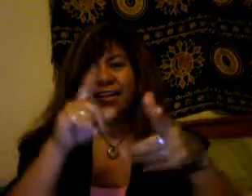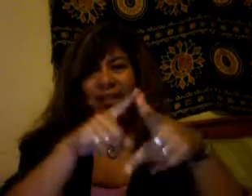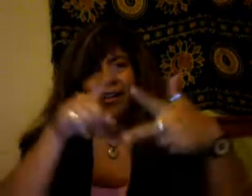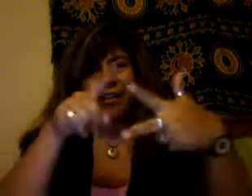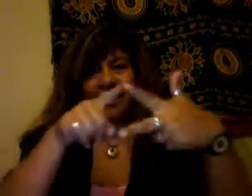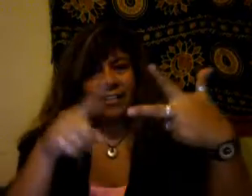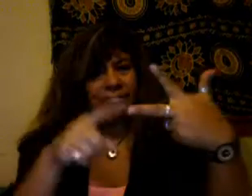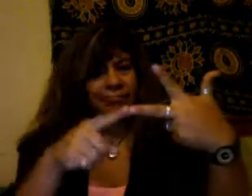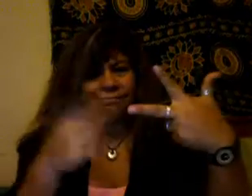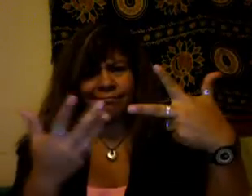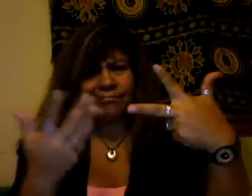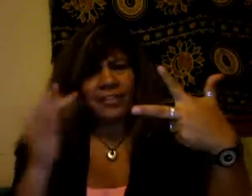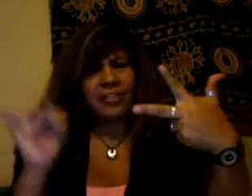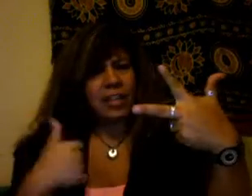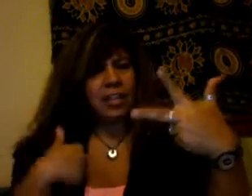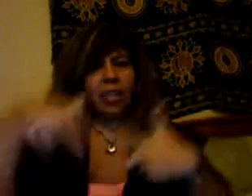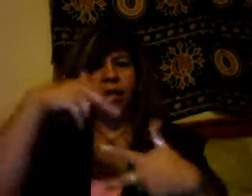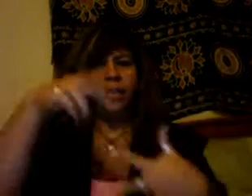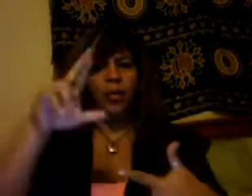number 5